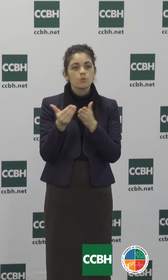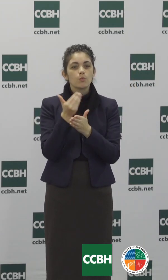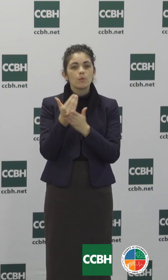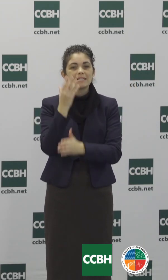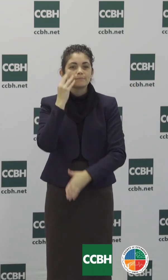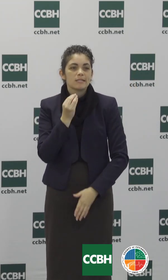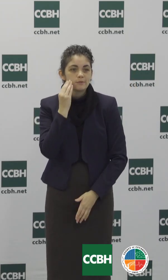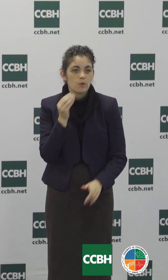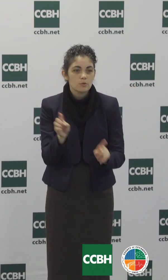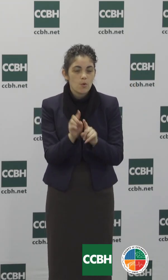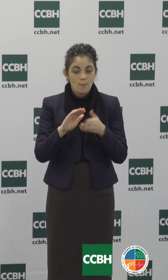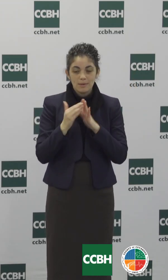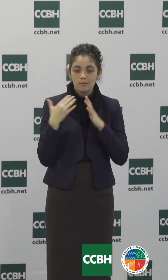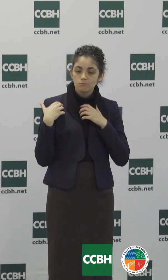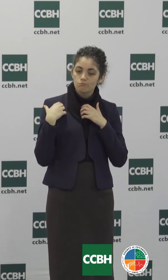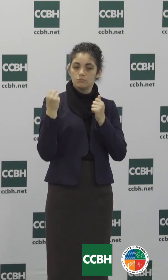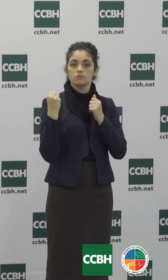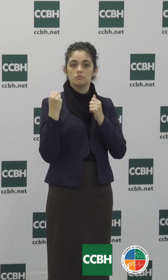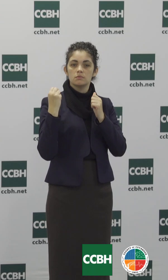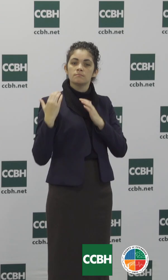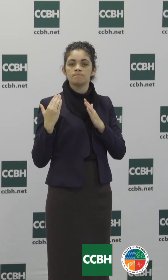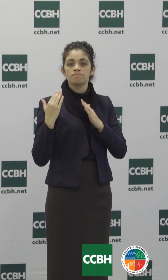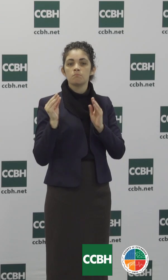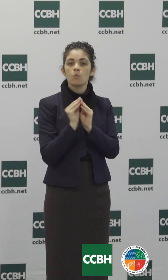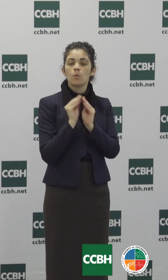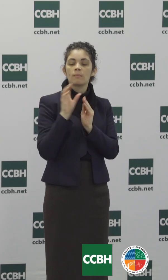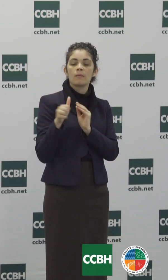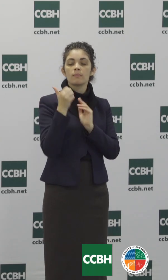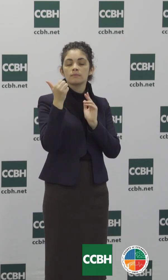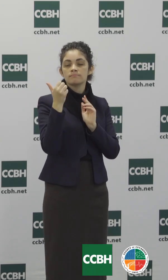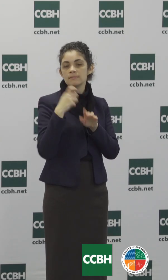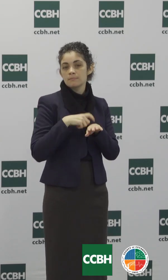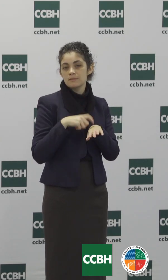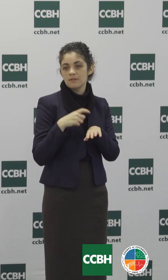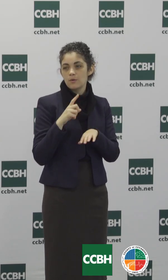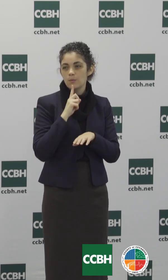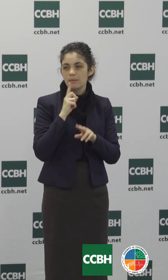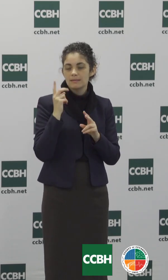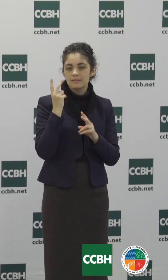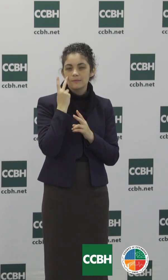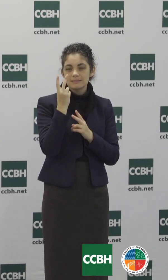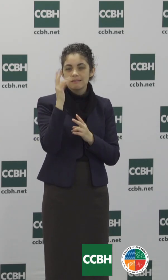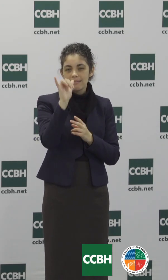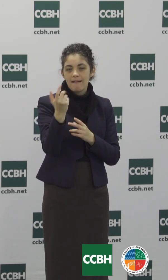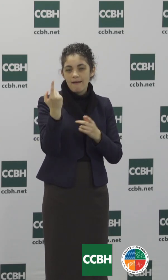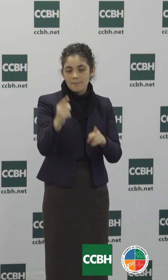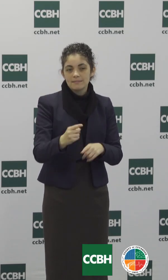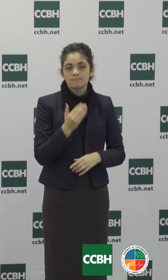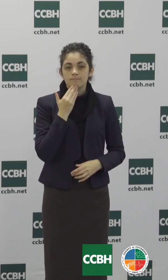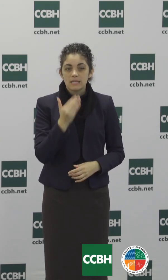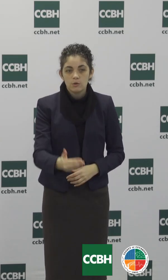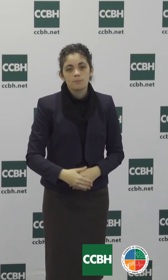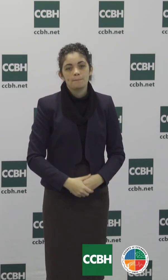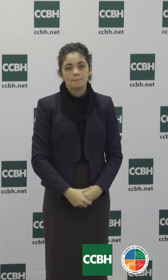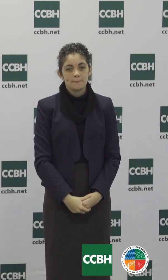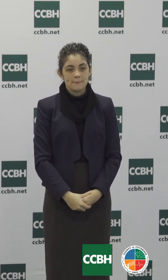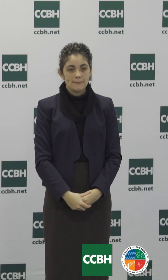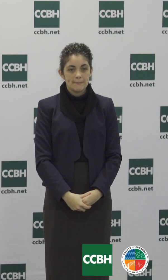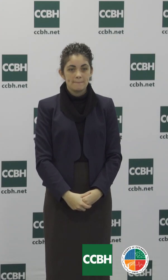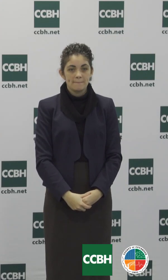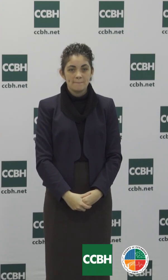which will make us stronger than ever. I certainly look forward to that day. Thank you.